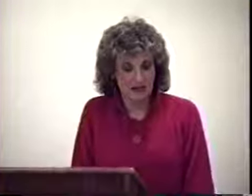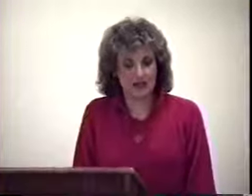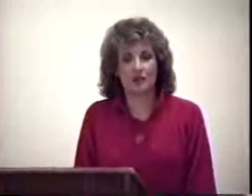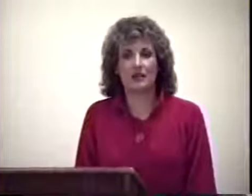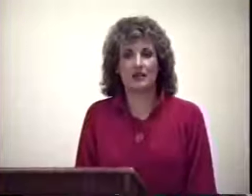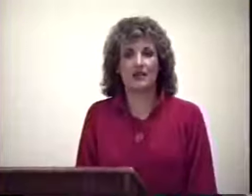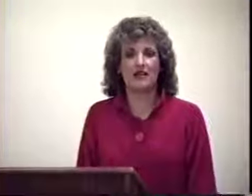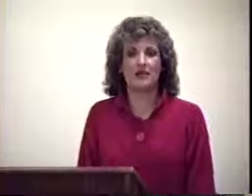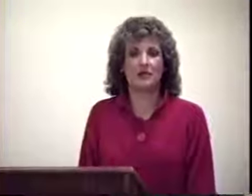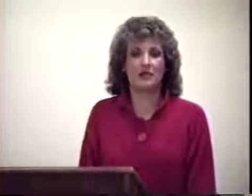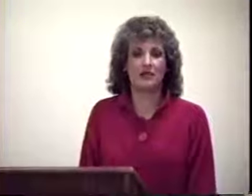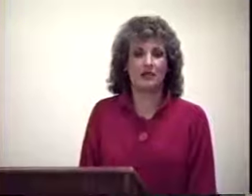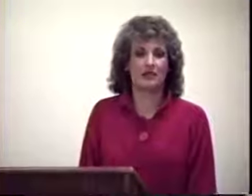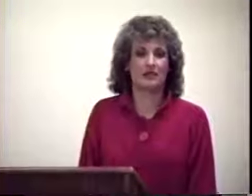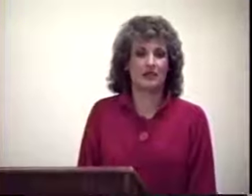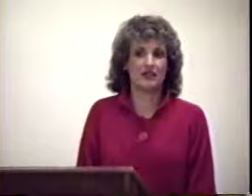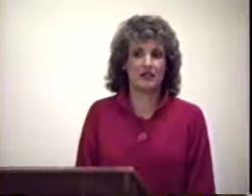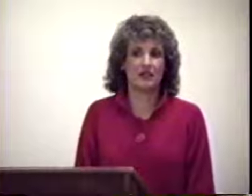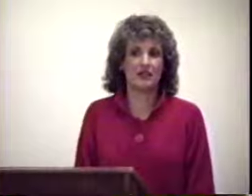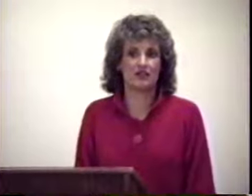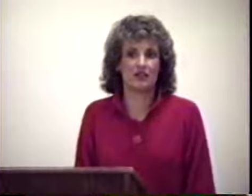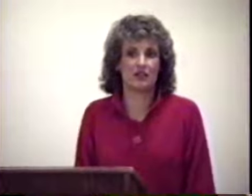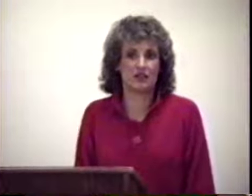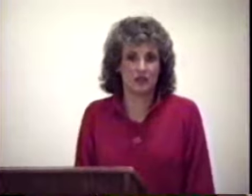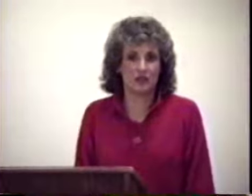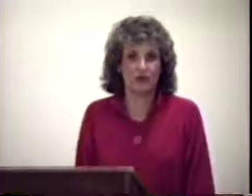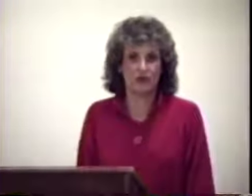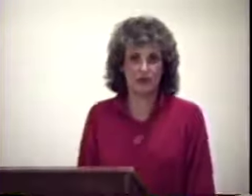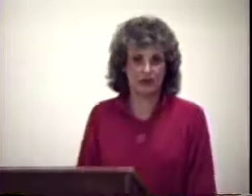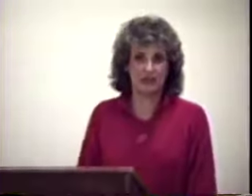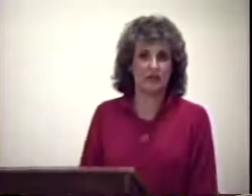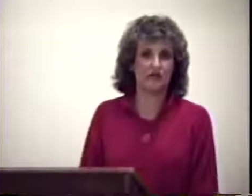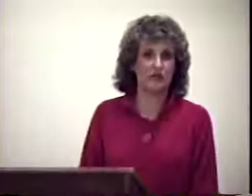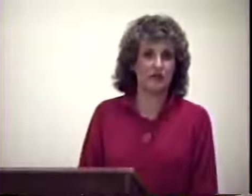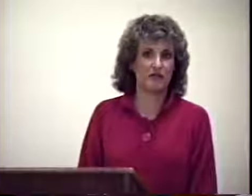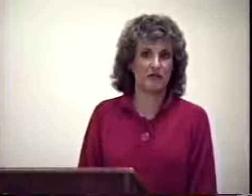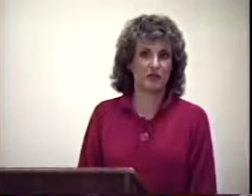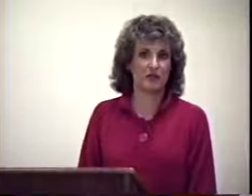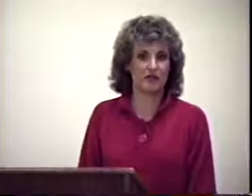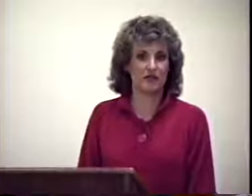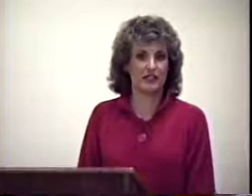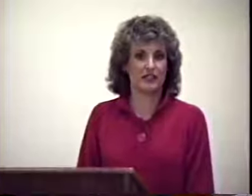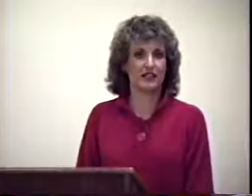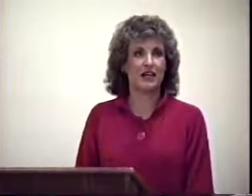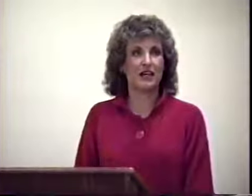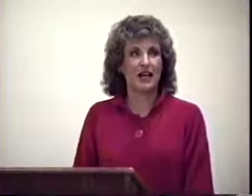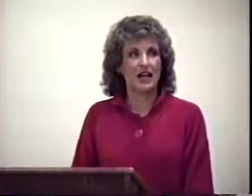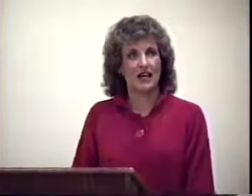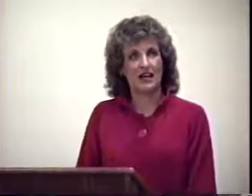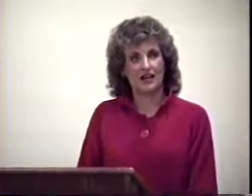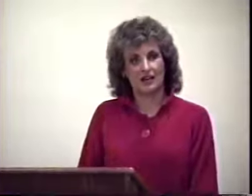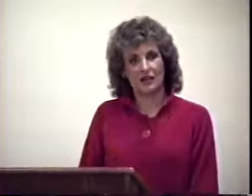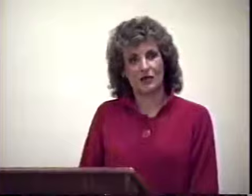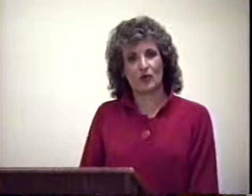It's been nice because it's honest talk between myself and my family and my friends. And when